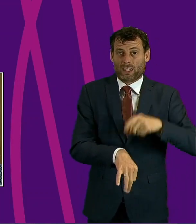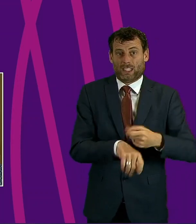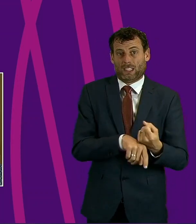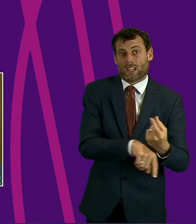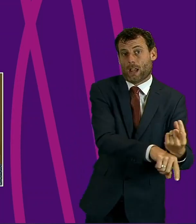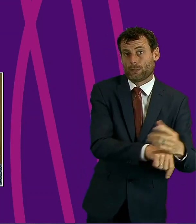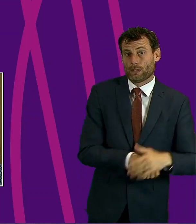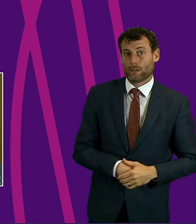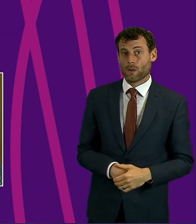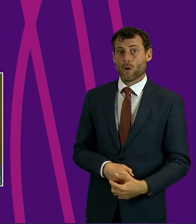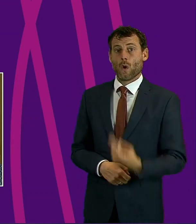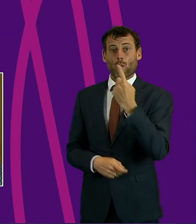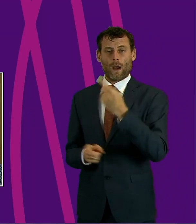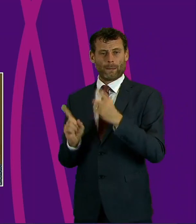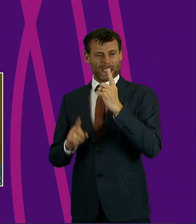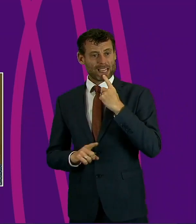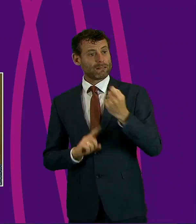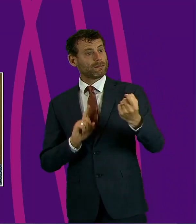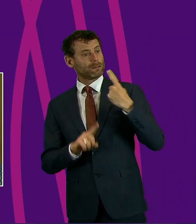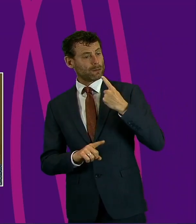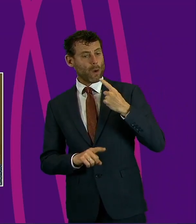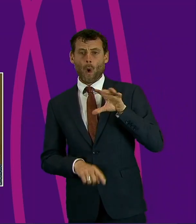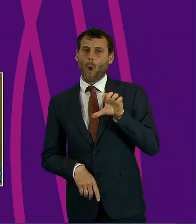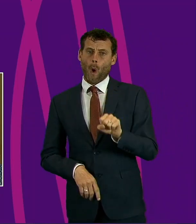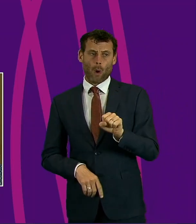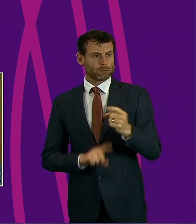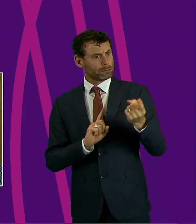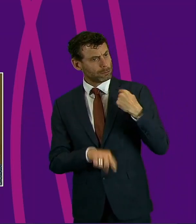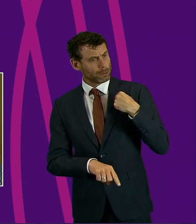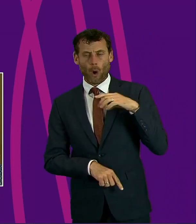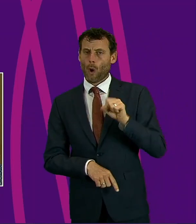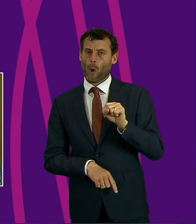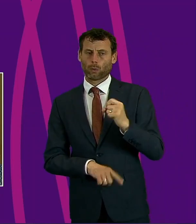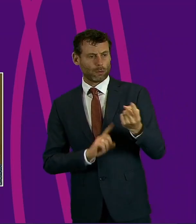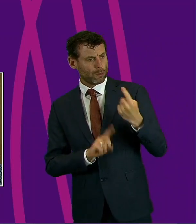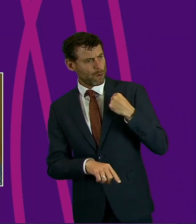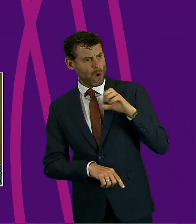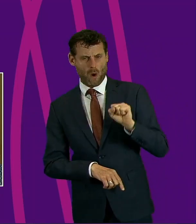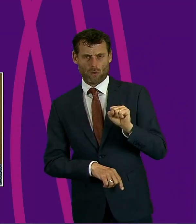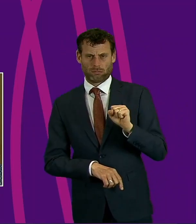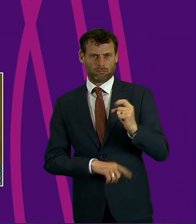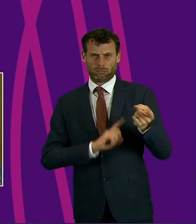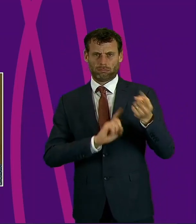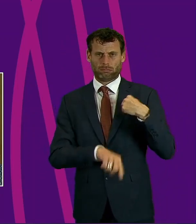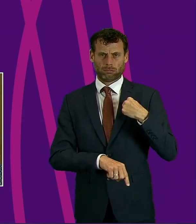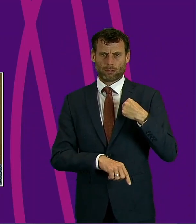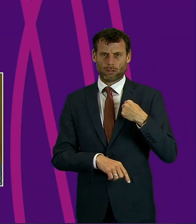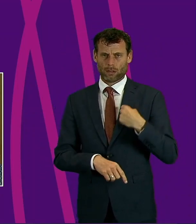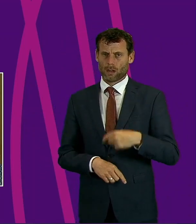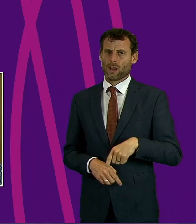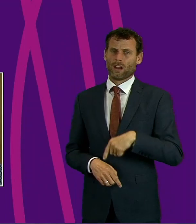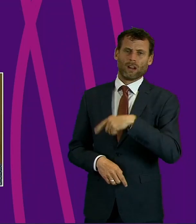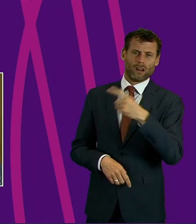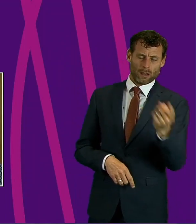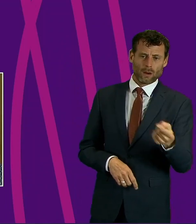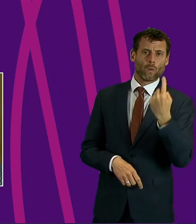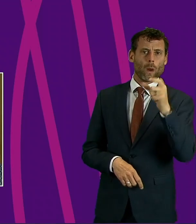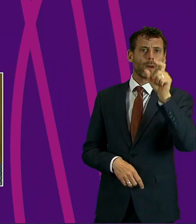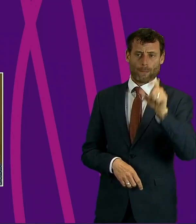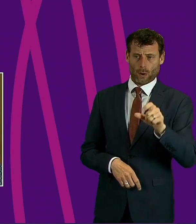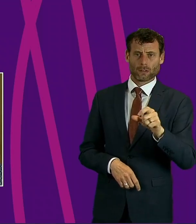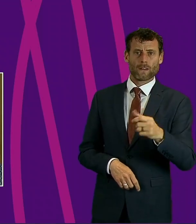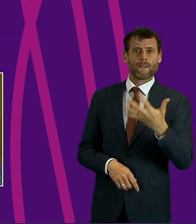holding answers on one day, and another MSP intimated that she had received 5 holding answers in one day. Can I ask, First Minister, and I ask